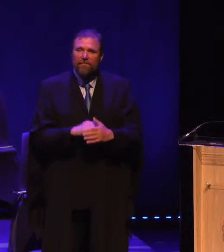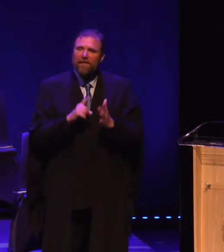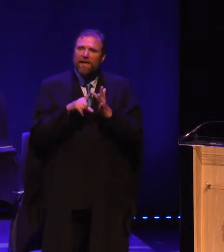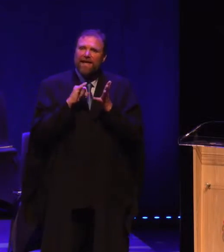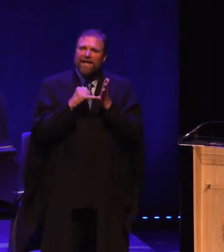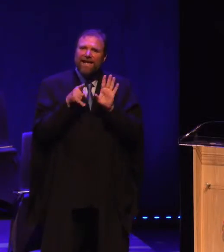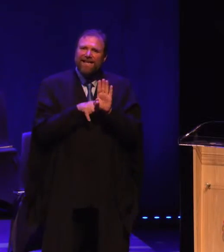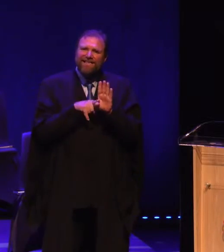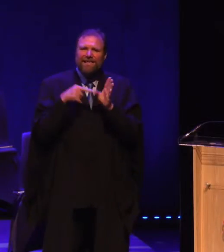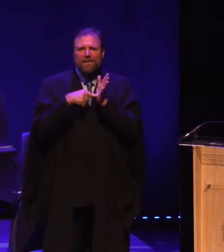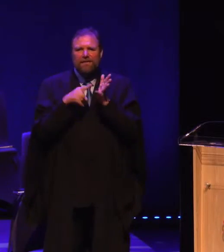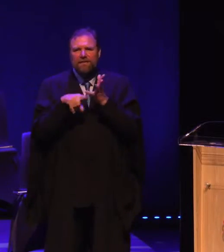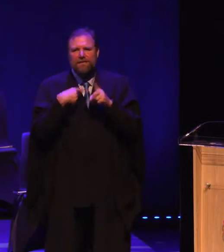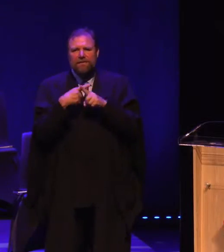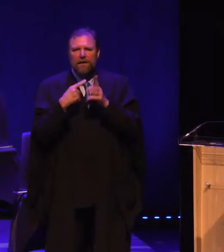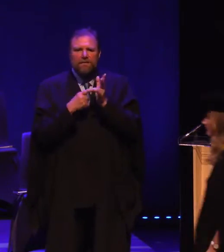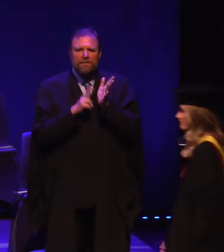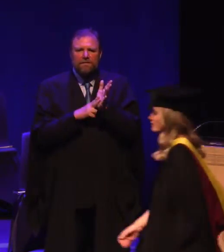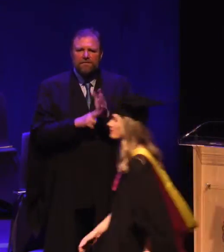Izzy Tustin.